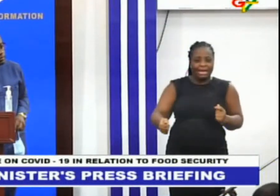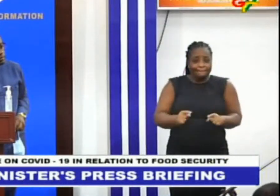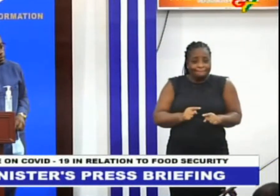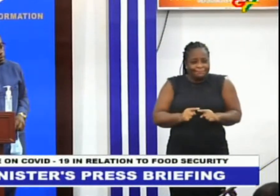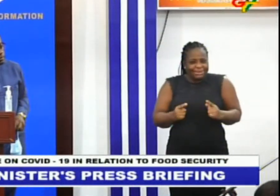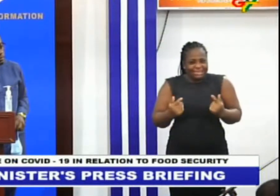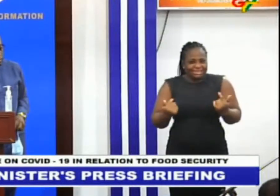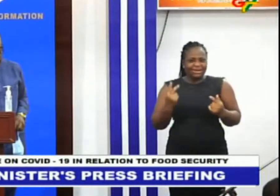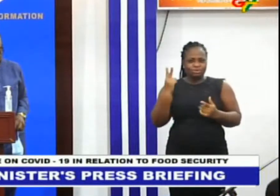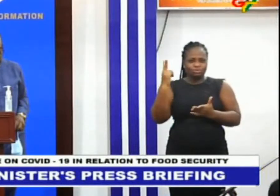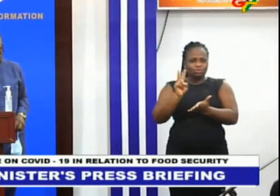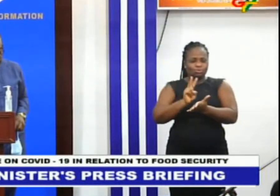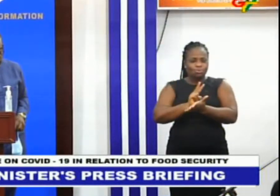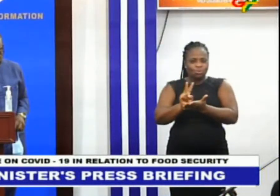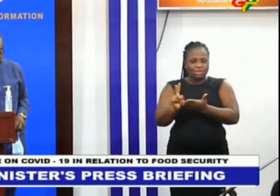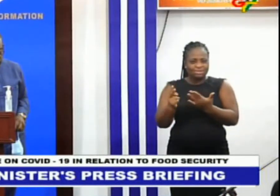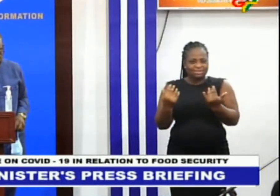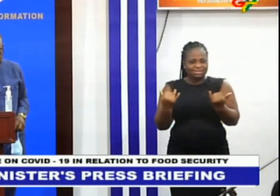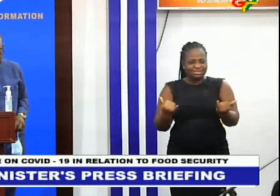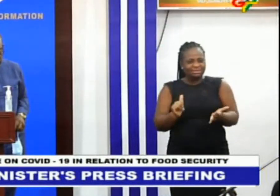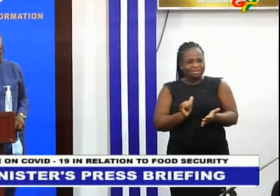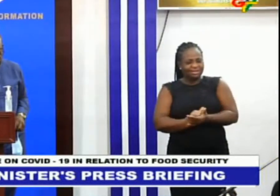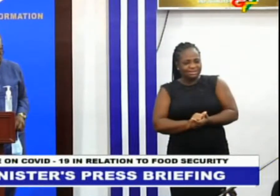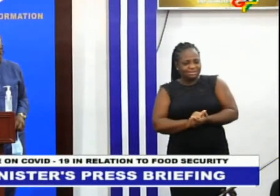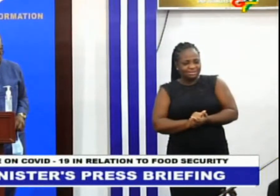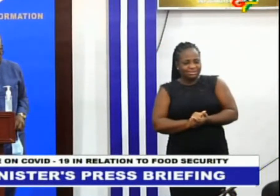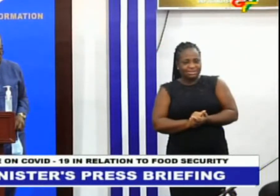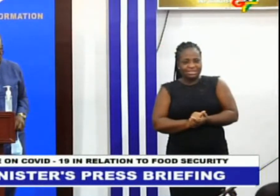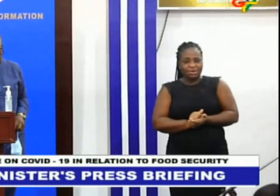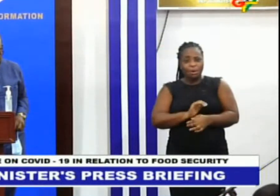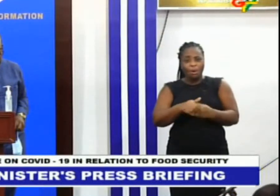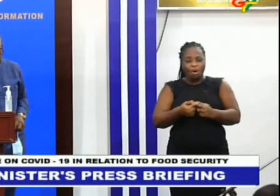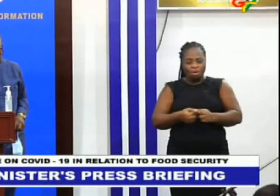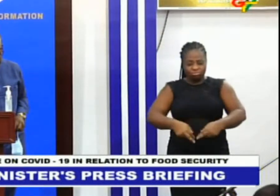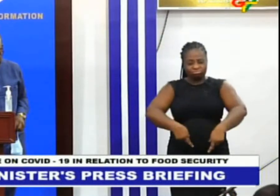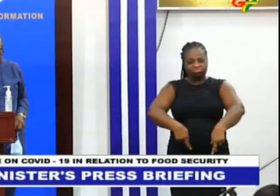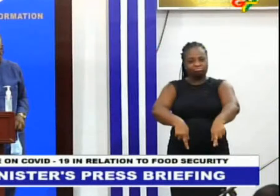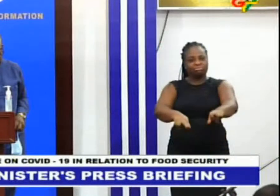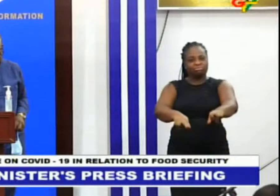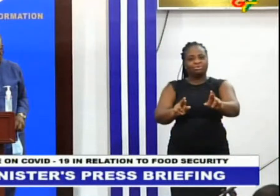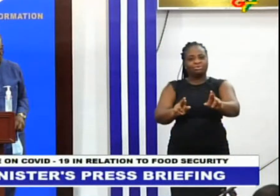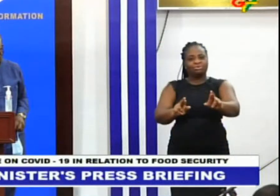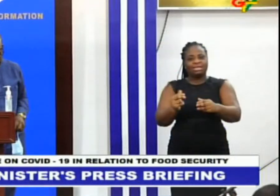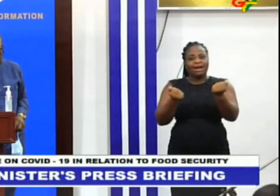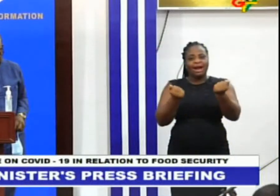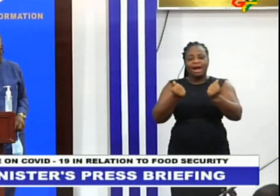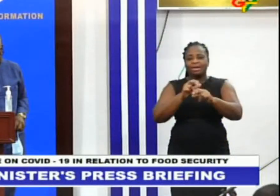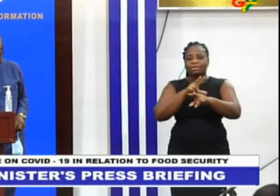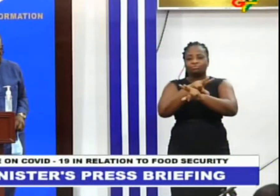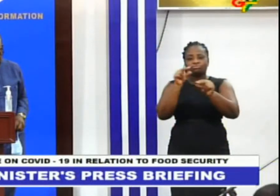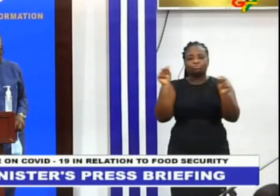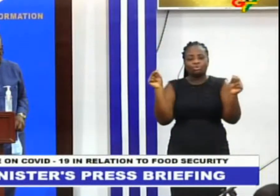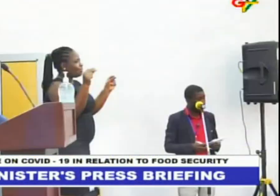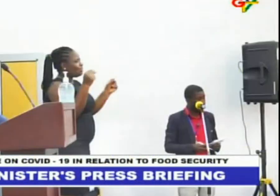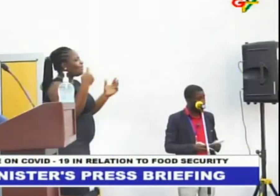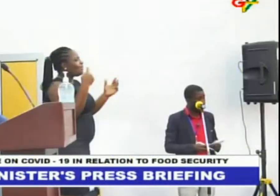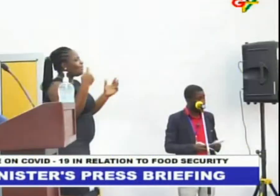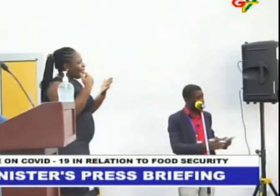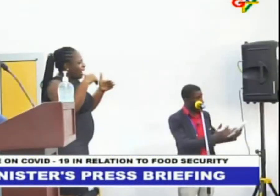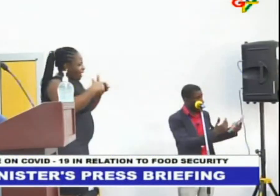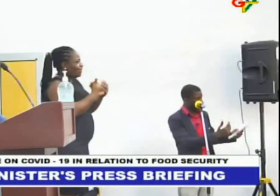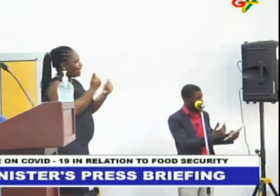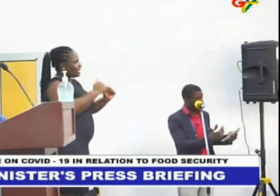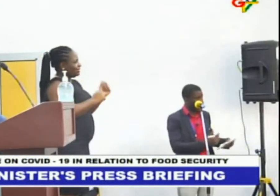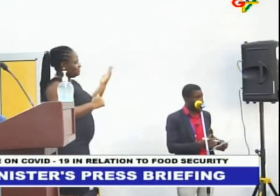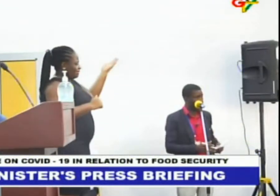mienu a akwantemposo nyina ka kese bia mai e bisi de na nnuane